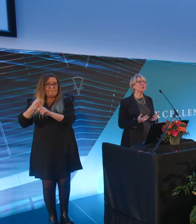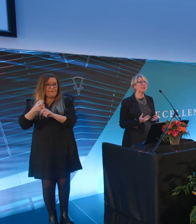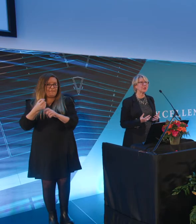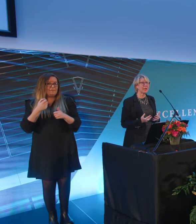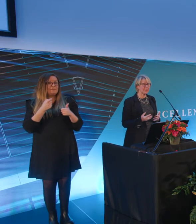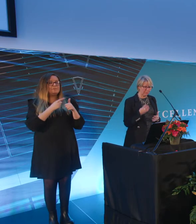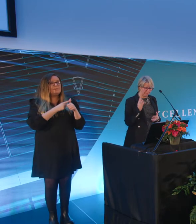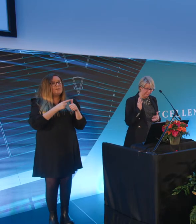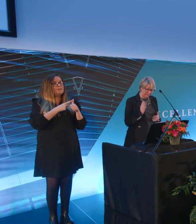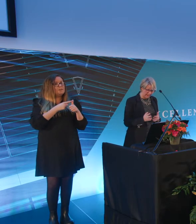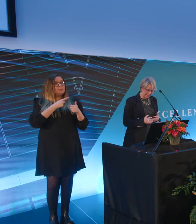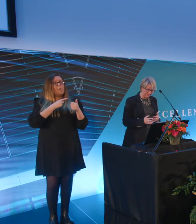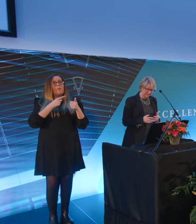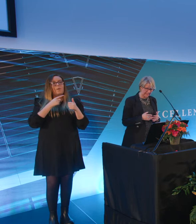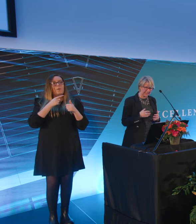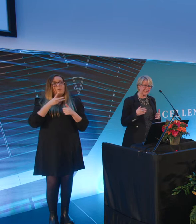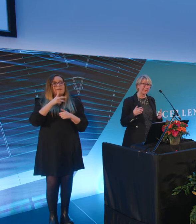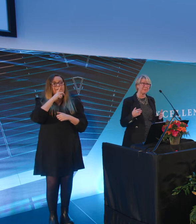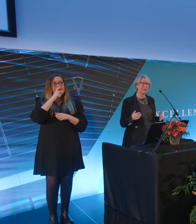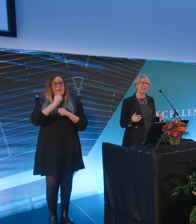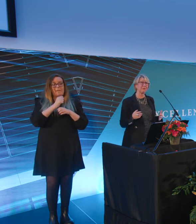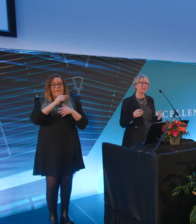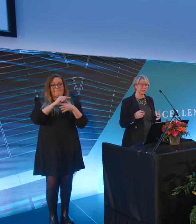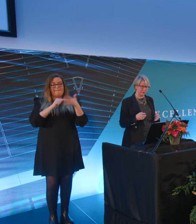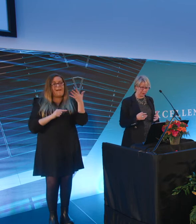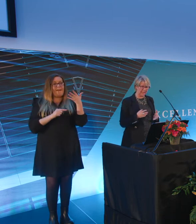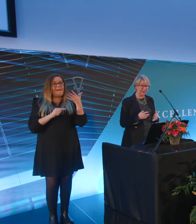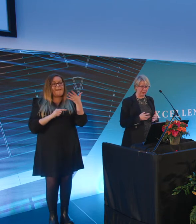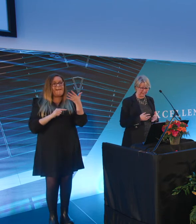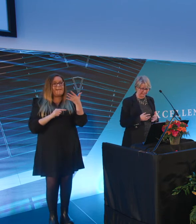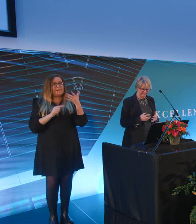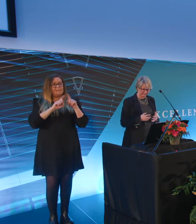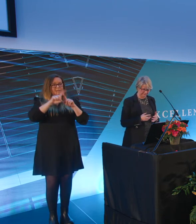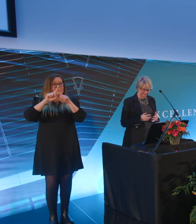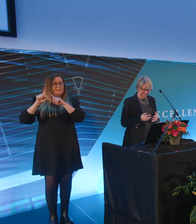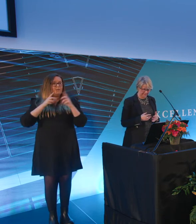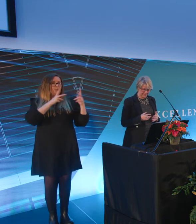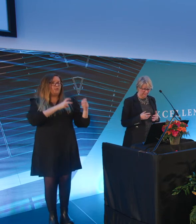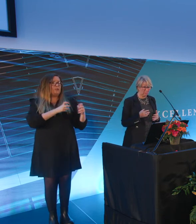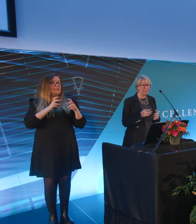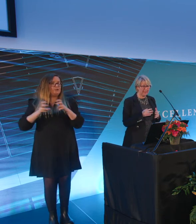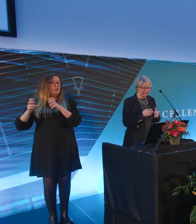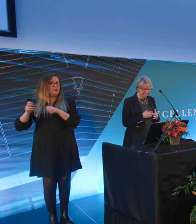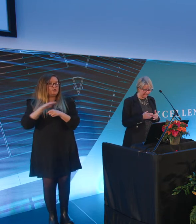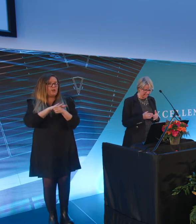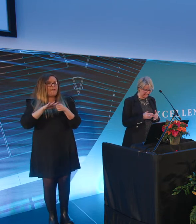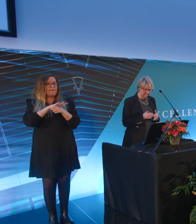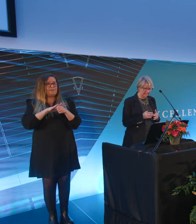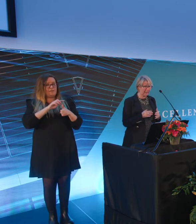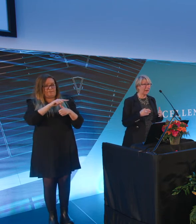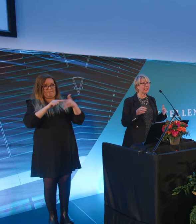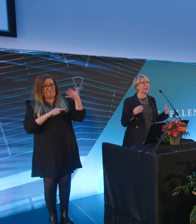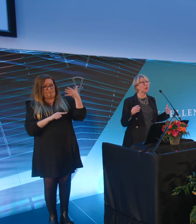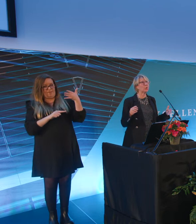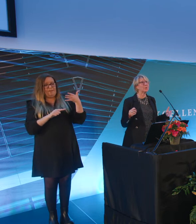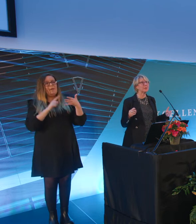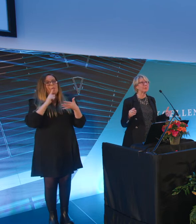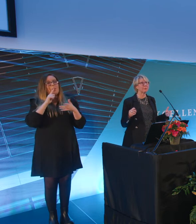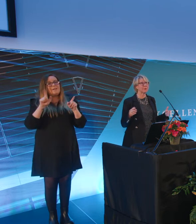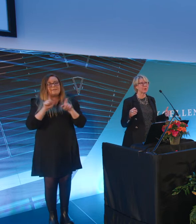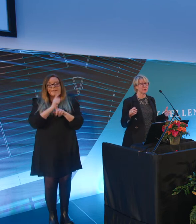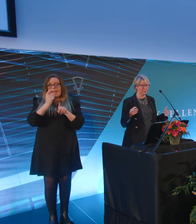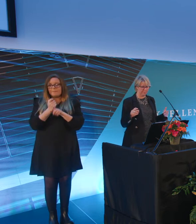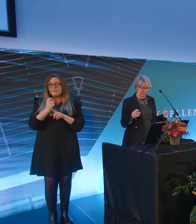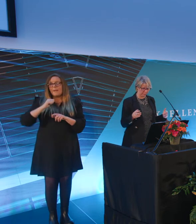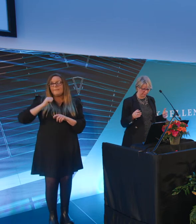will concentrate on five interdisciplinary research areas while maintaining our